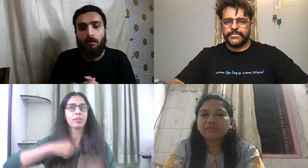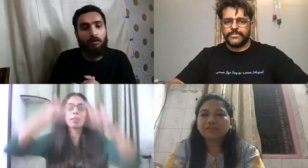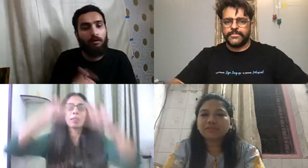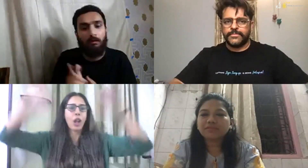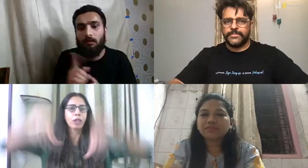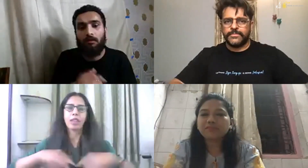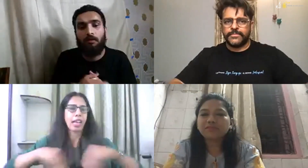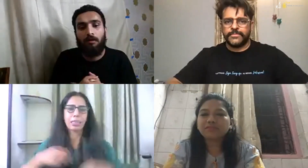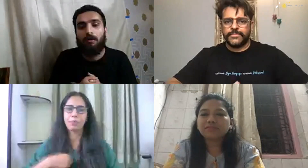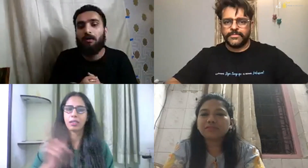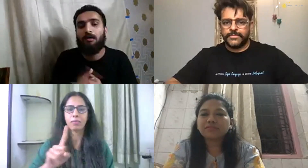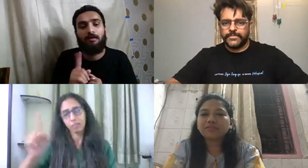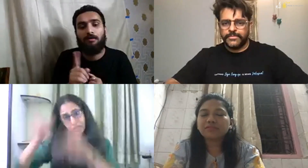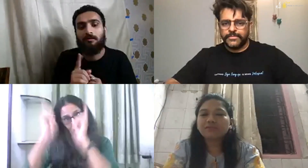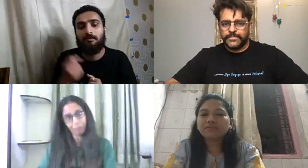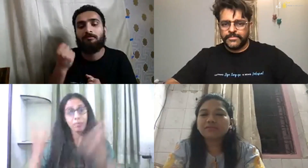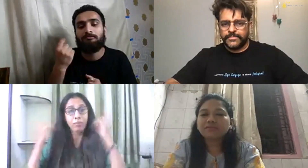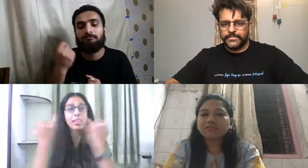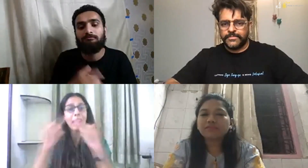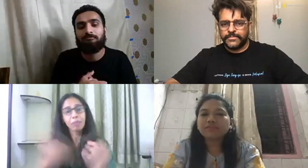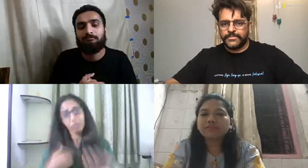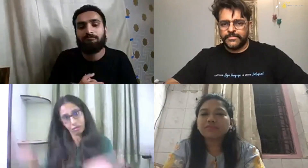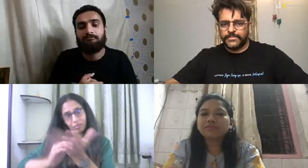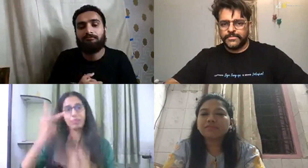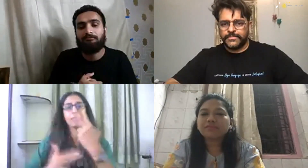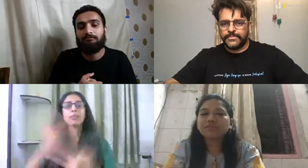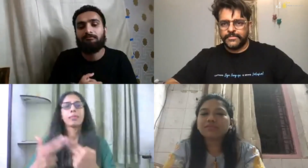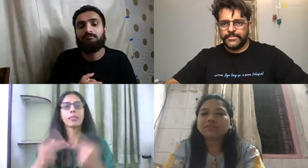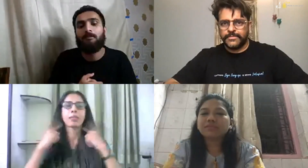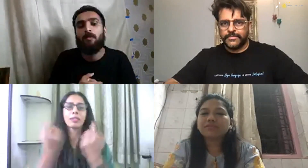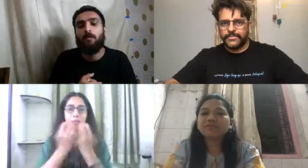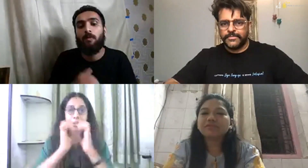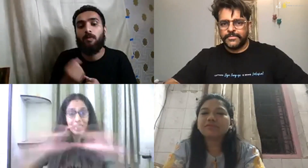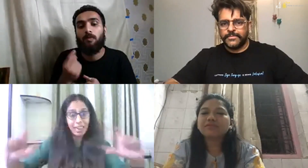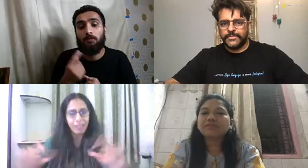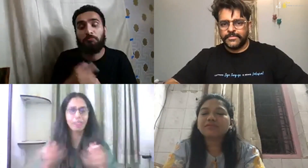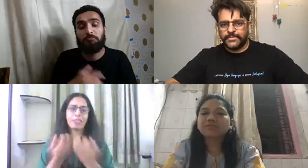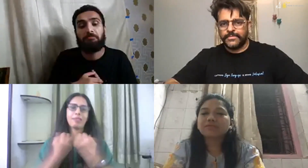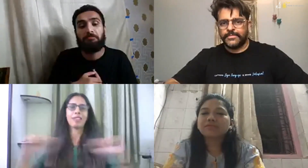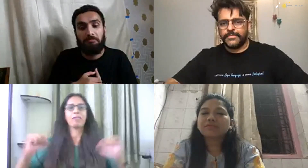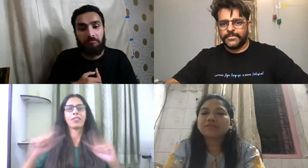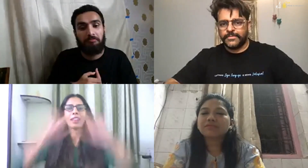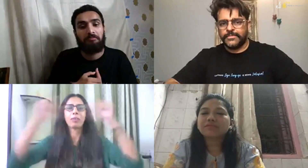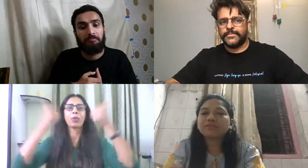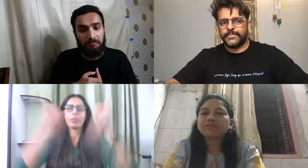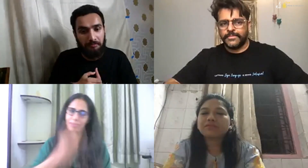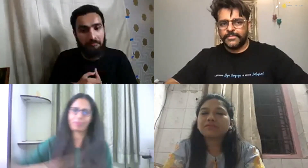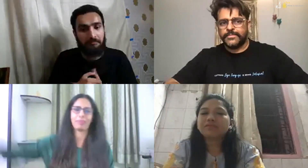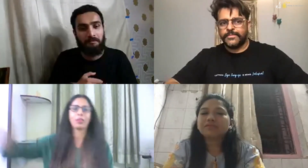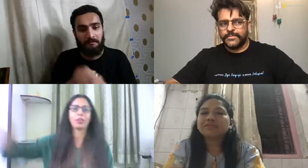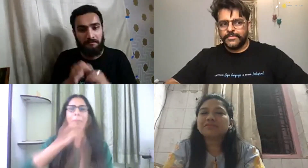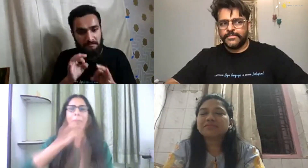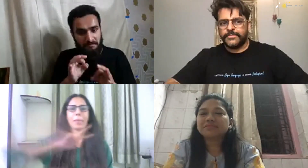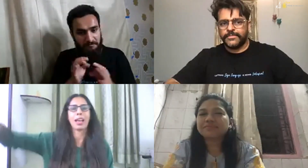I have helped all the people. So I will I will ask the people to stay over there for all the hairdressing